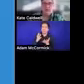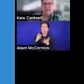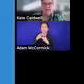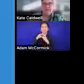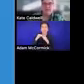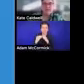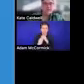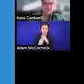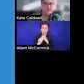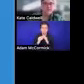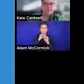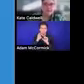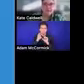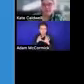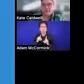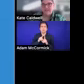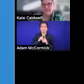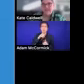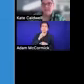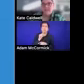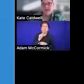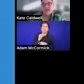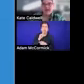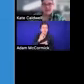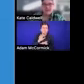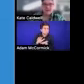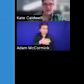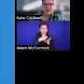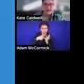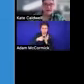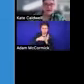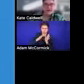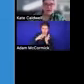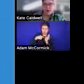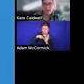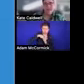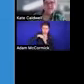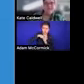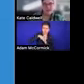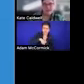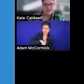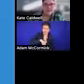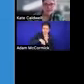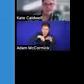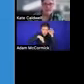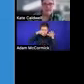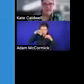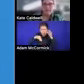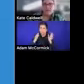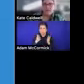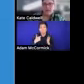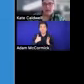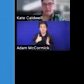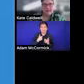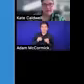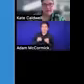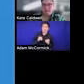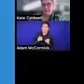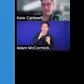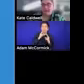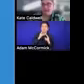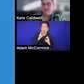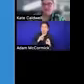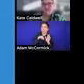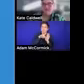for the Center for Racial and Disability Justice. And my opening slide shows a field of golden poppies on a